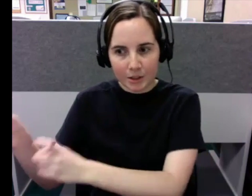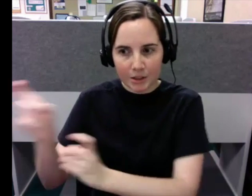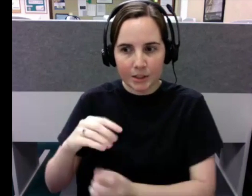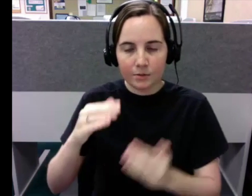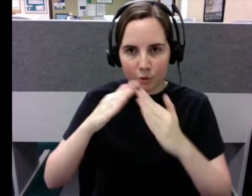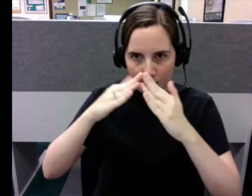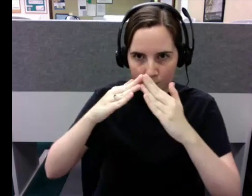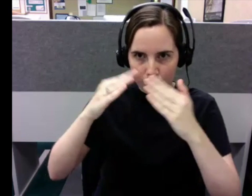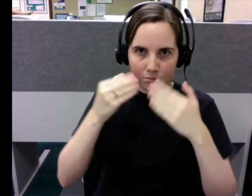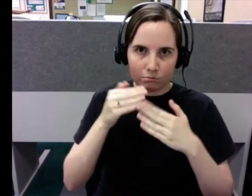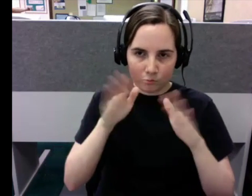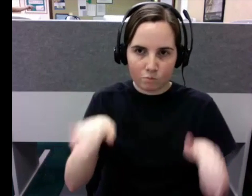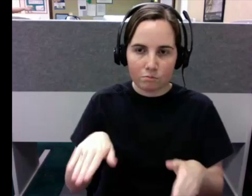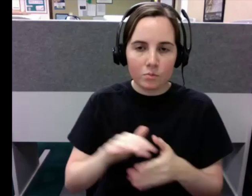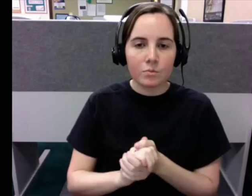assistance.